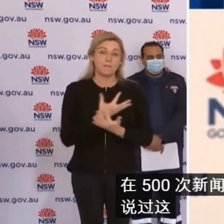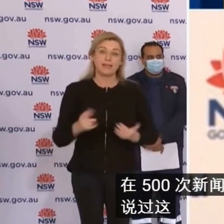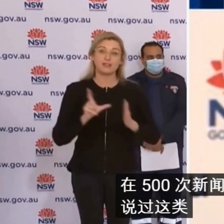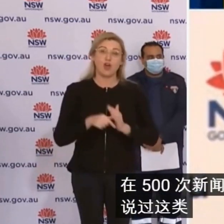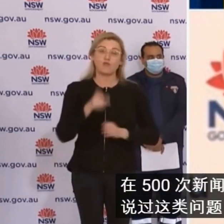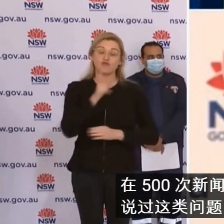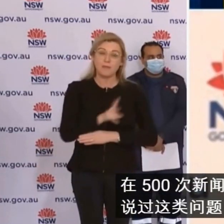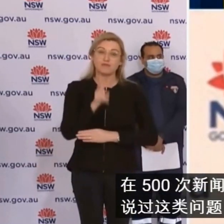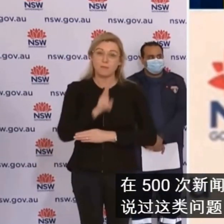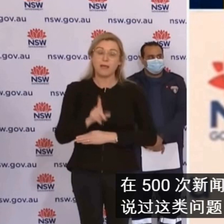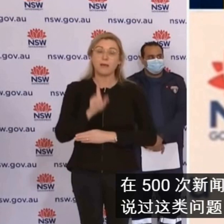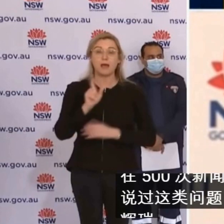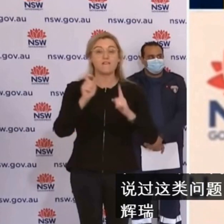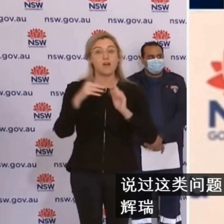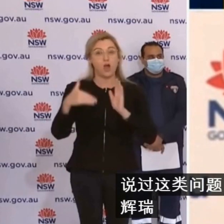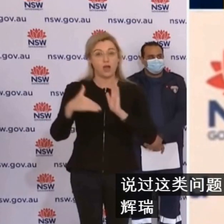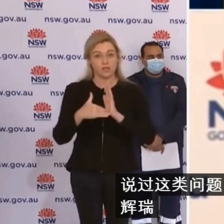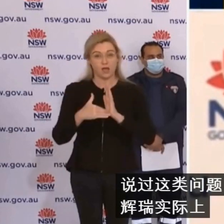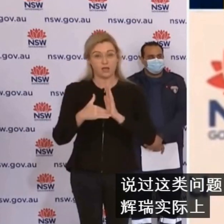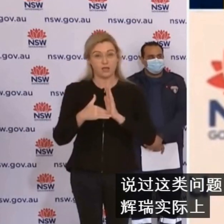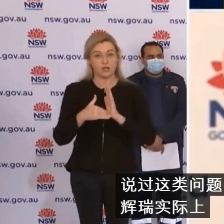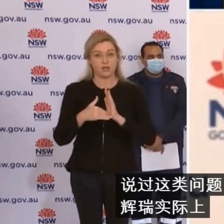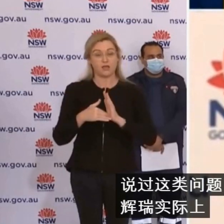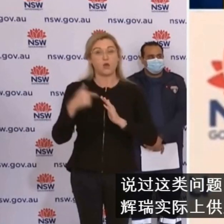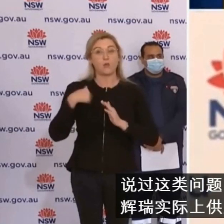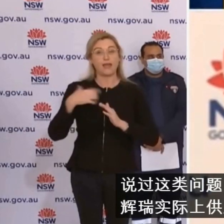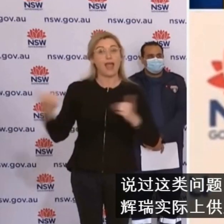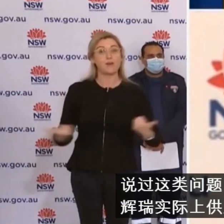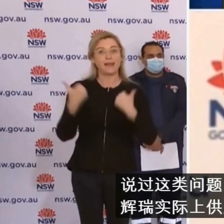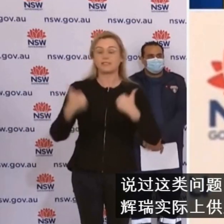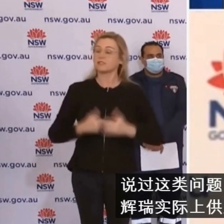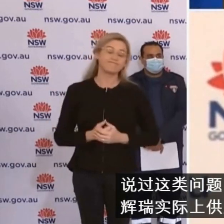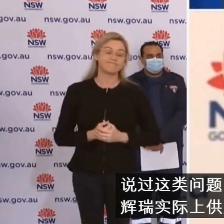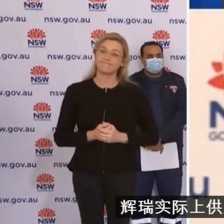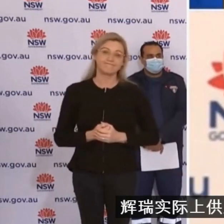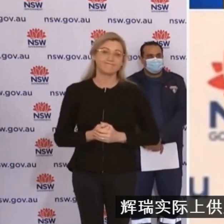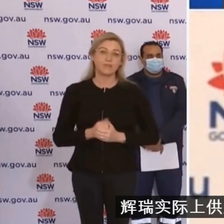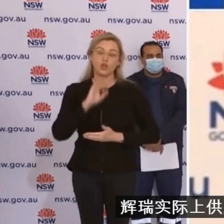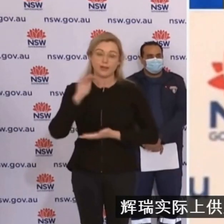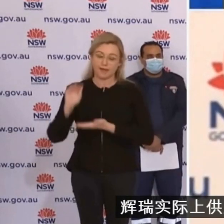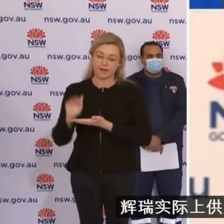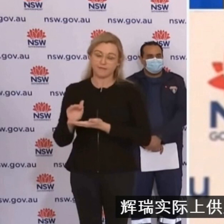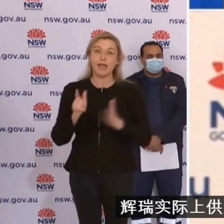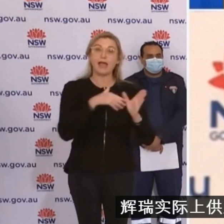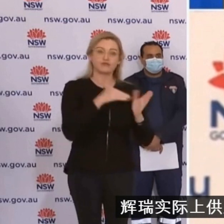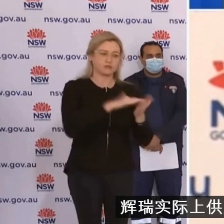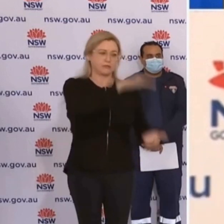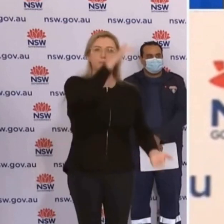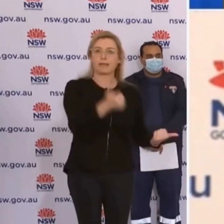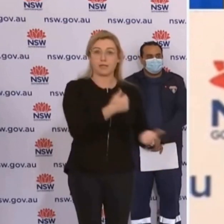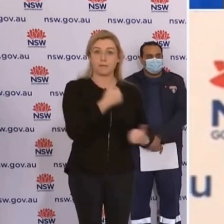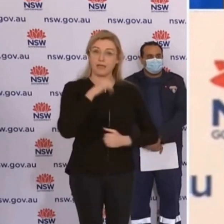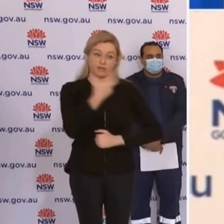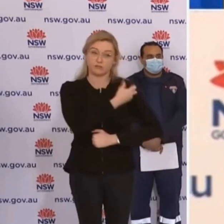issues. Pfizer is actually not in abundant supplies. AstraZeneca is. The Premier had it. I had